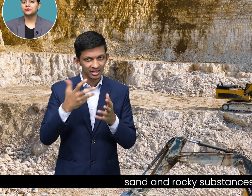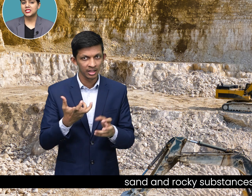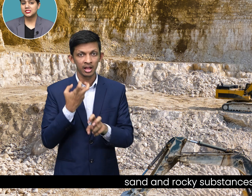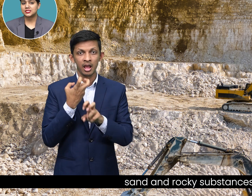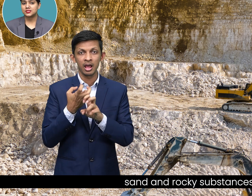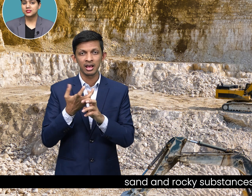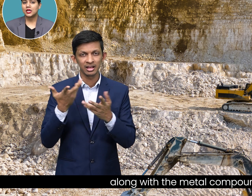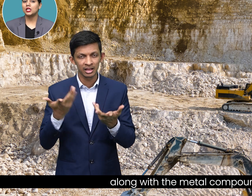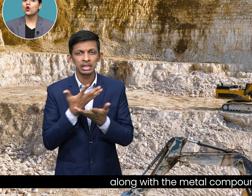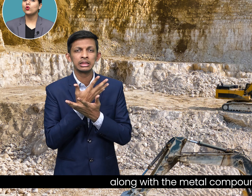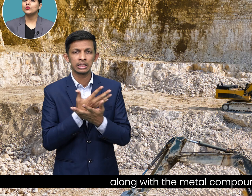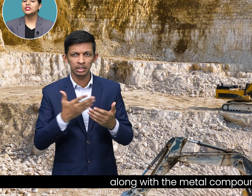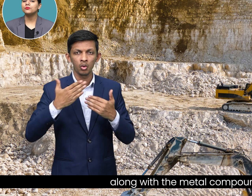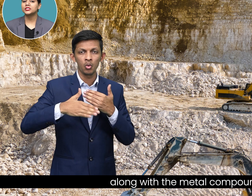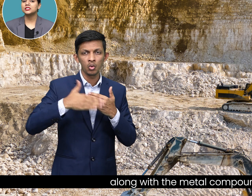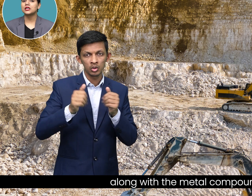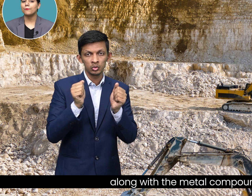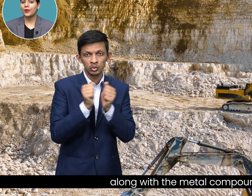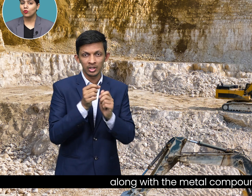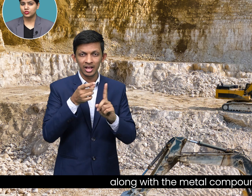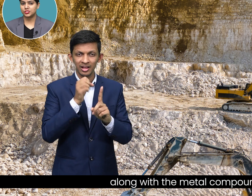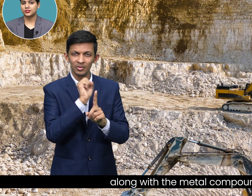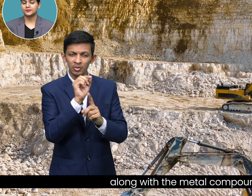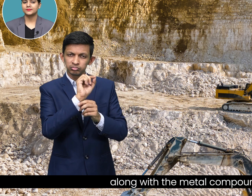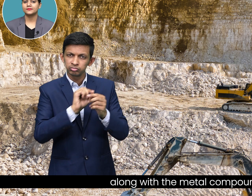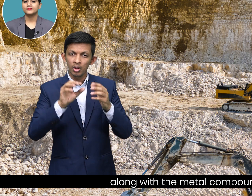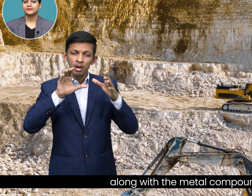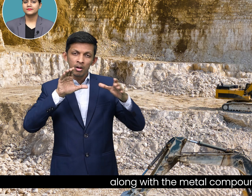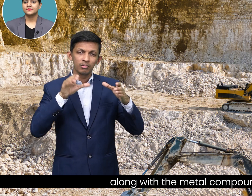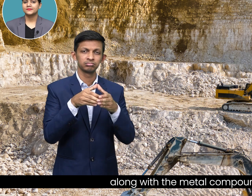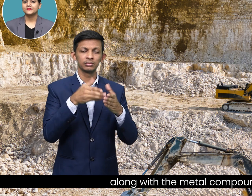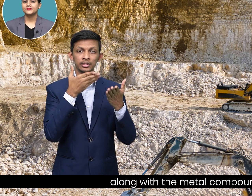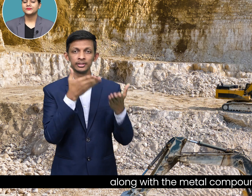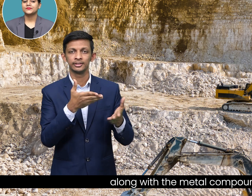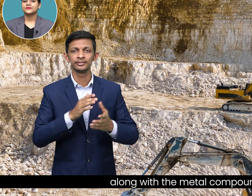rocky substances along with the metal compounds.